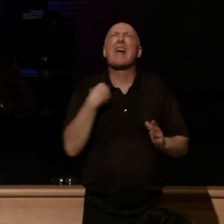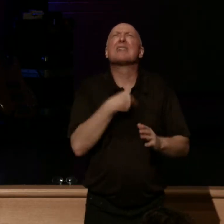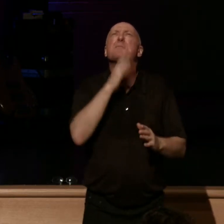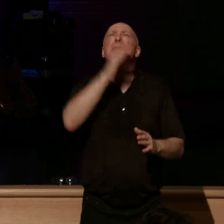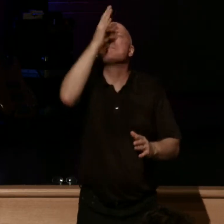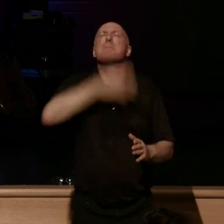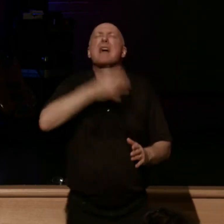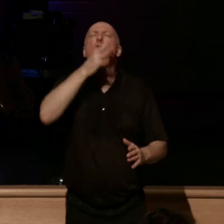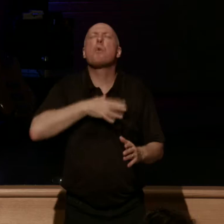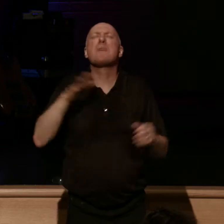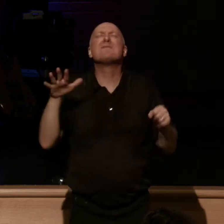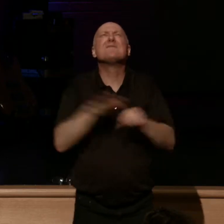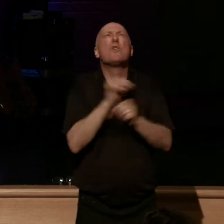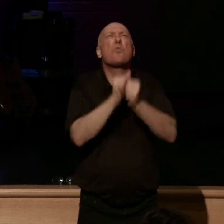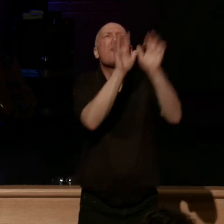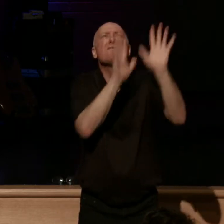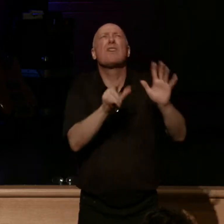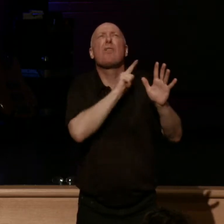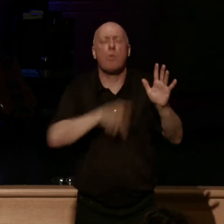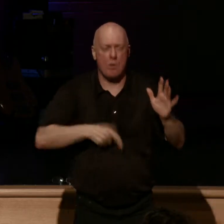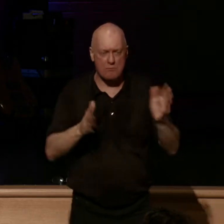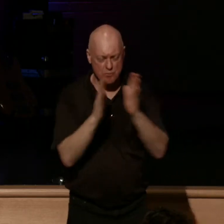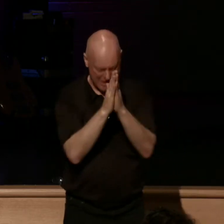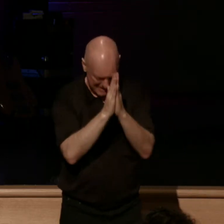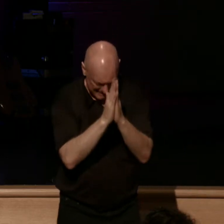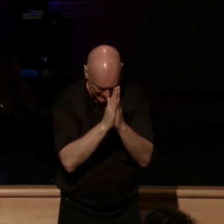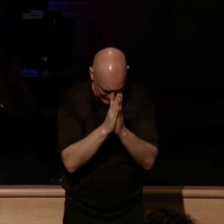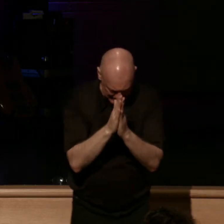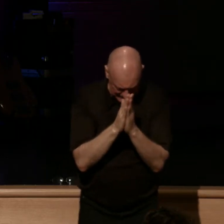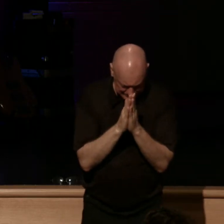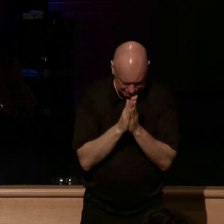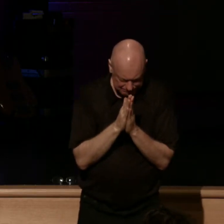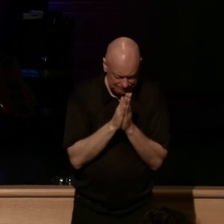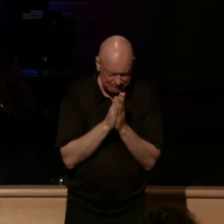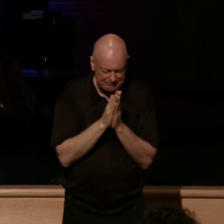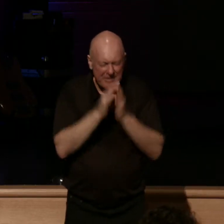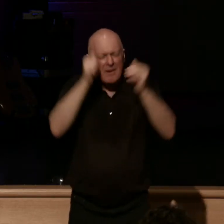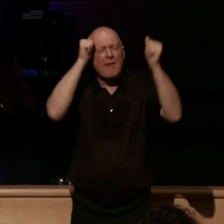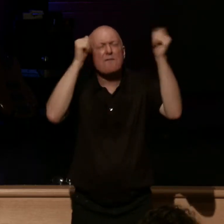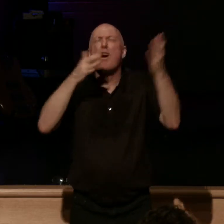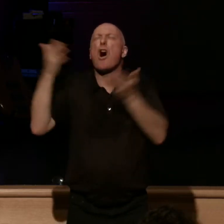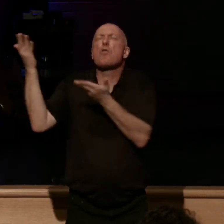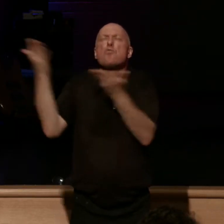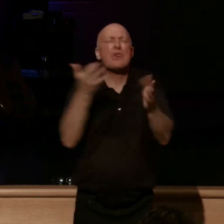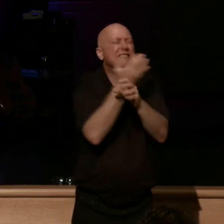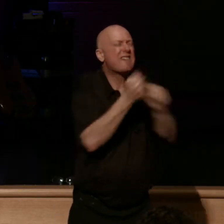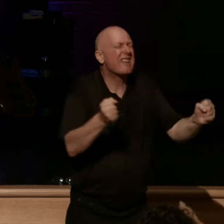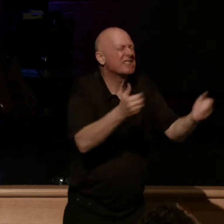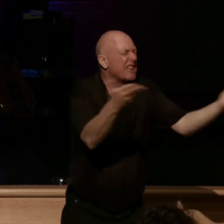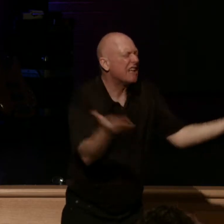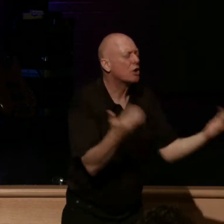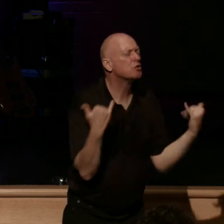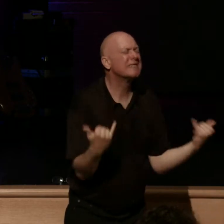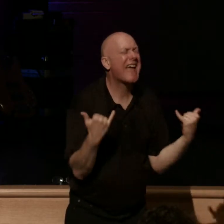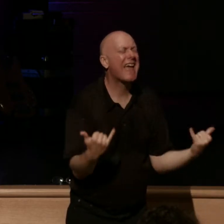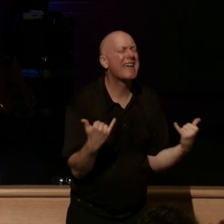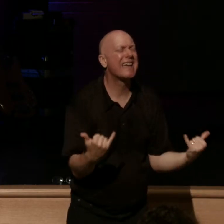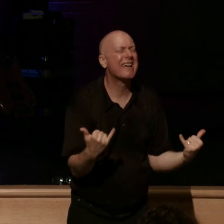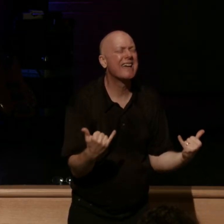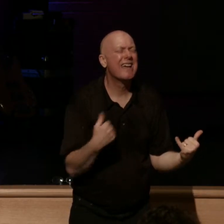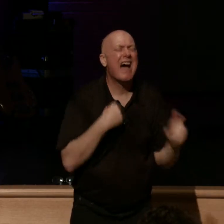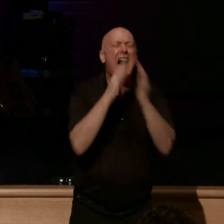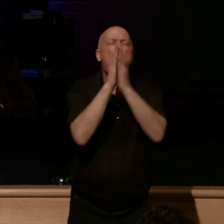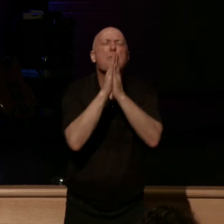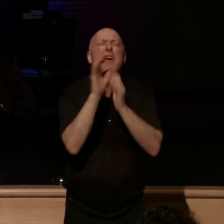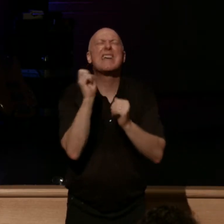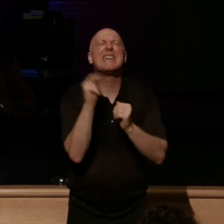women who are filled with fear of the Lord. Let's pray. Father, bring salvation to your house today. I pray